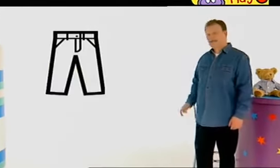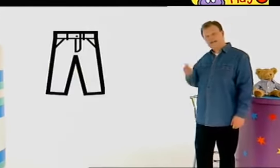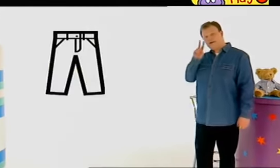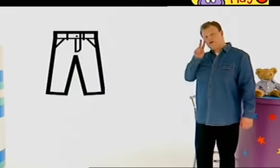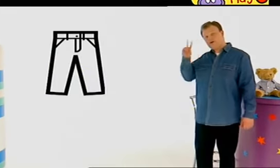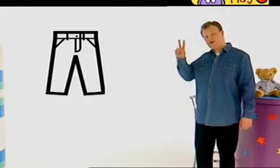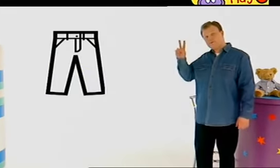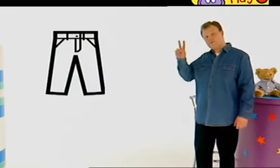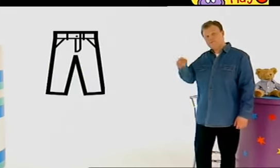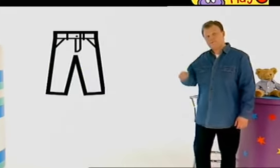Look.